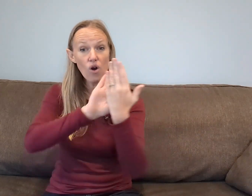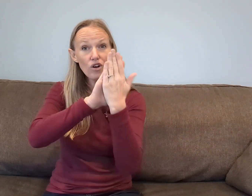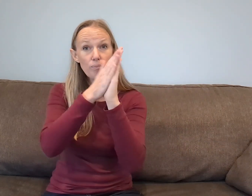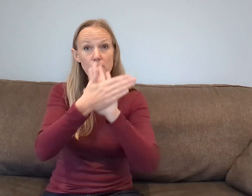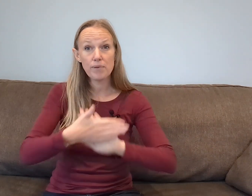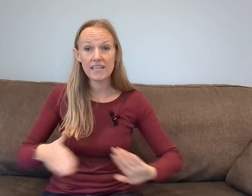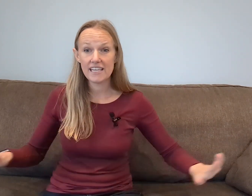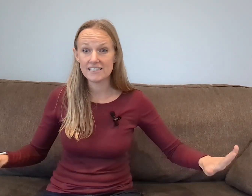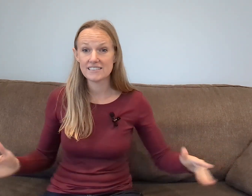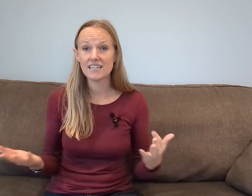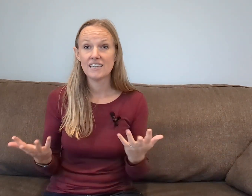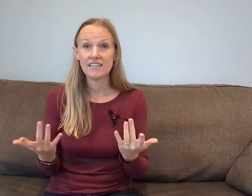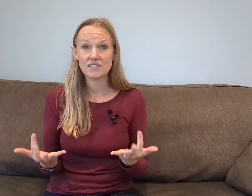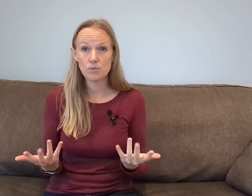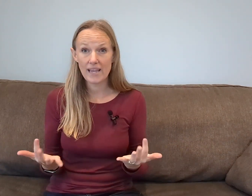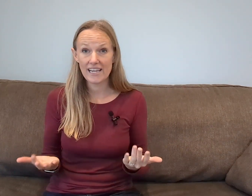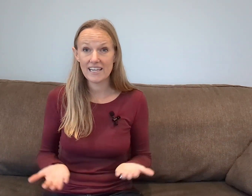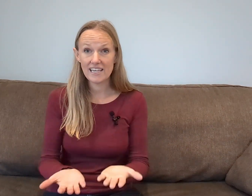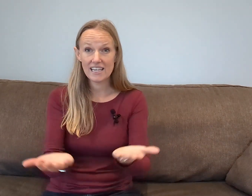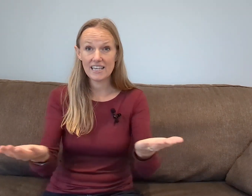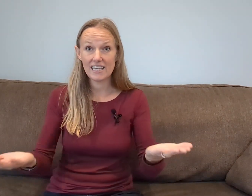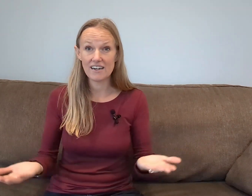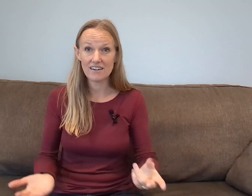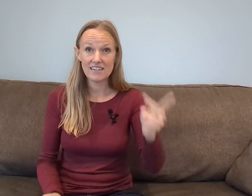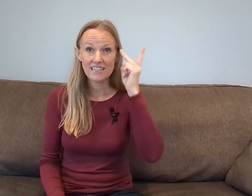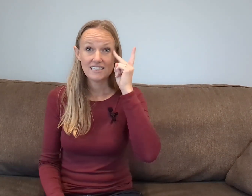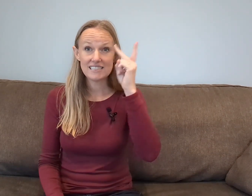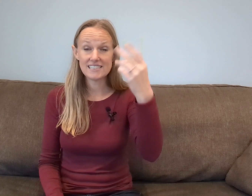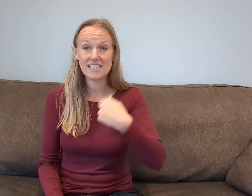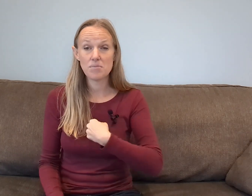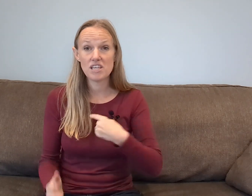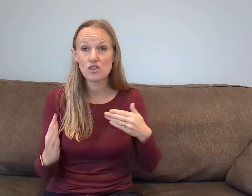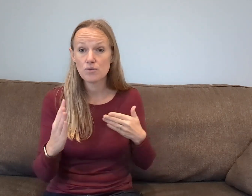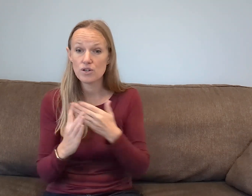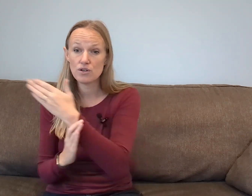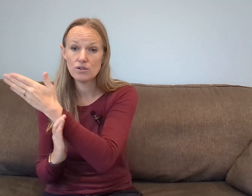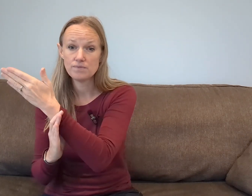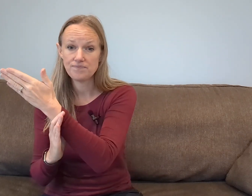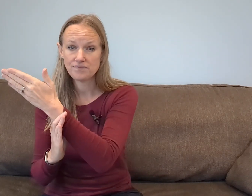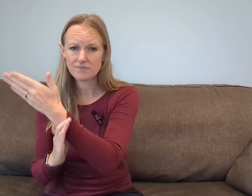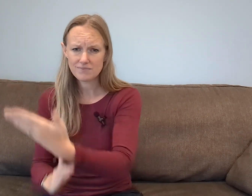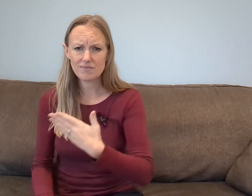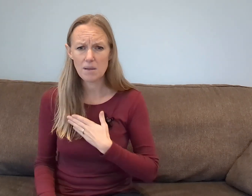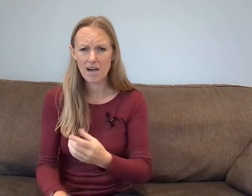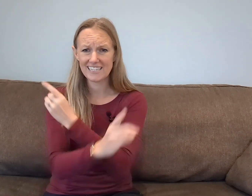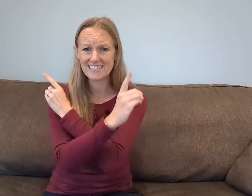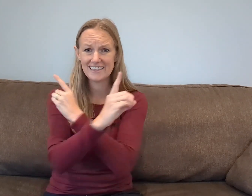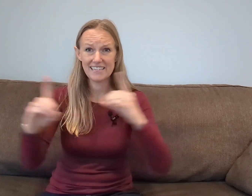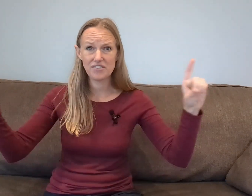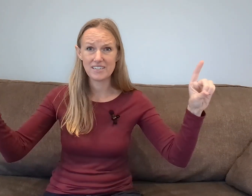your peace is waiting here to see me through. My